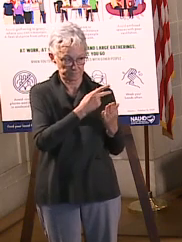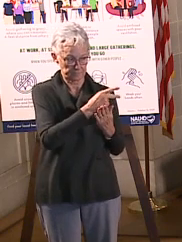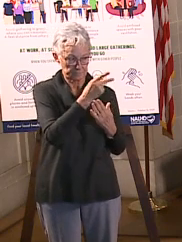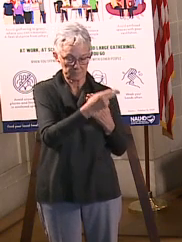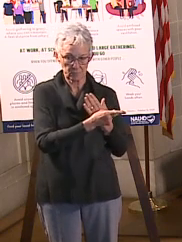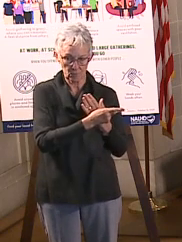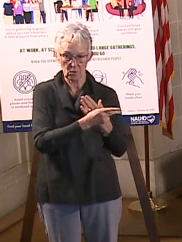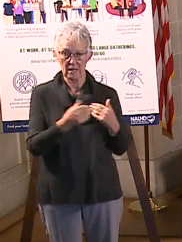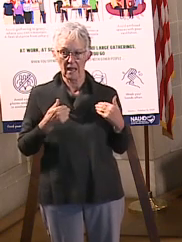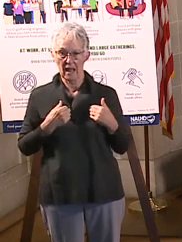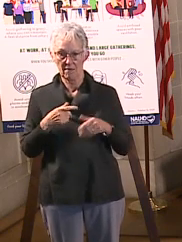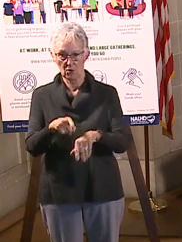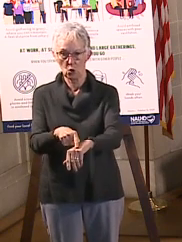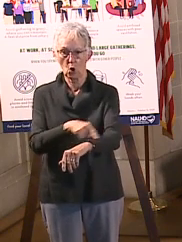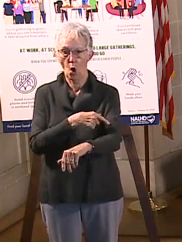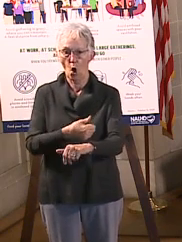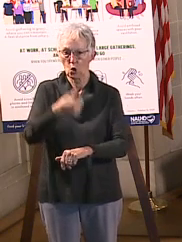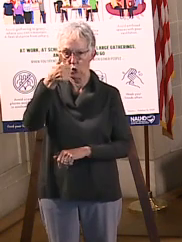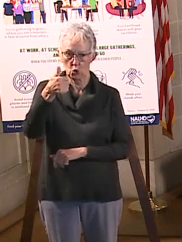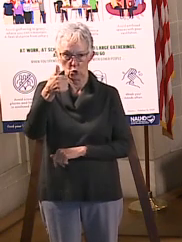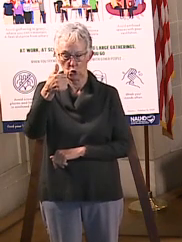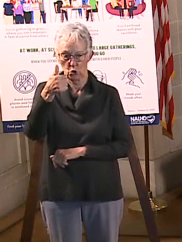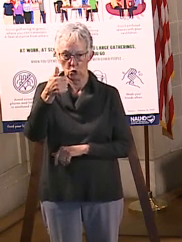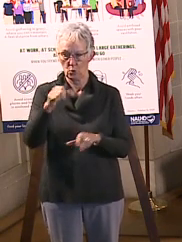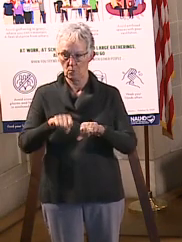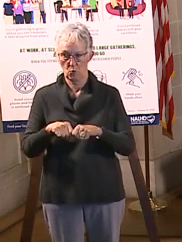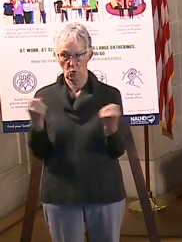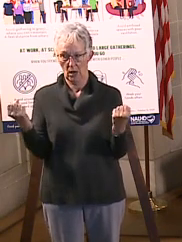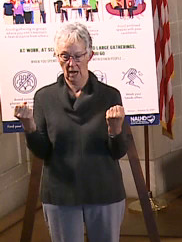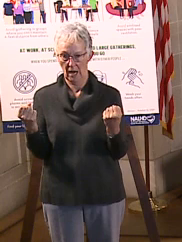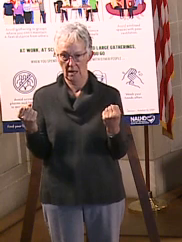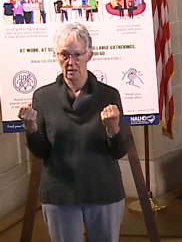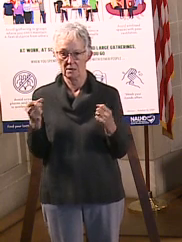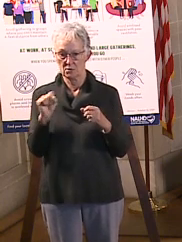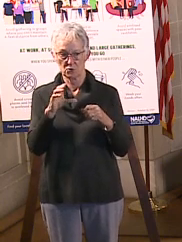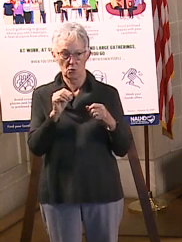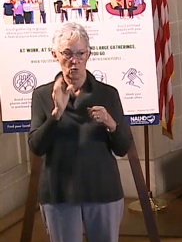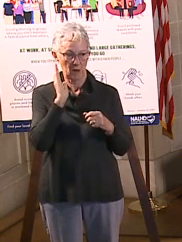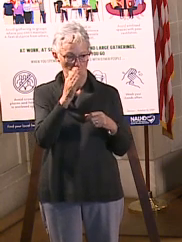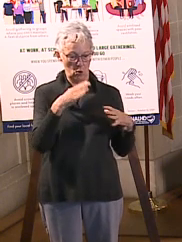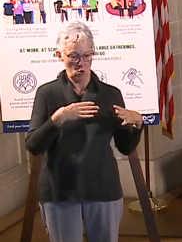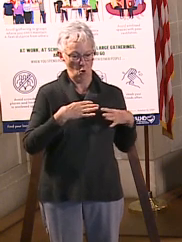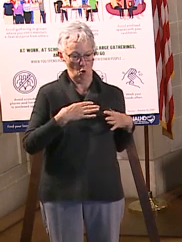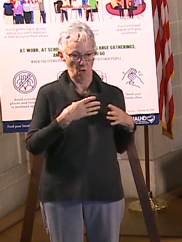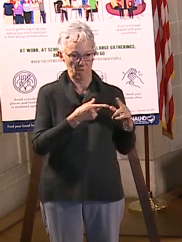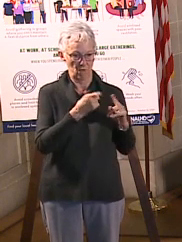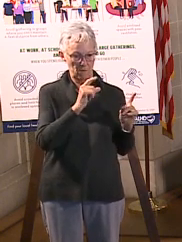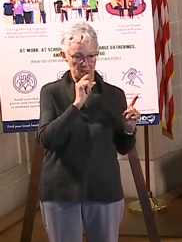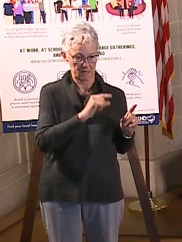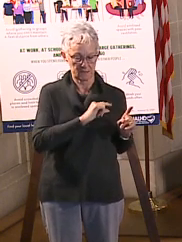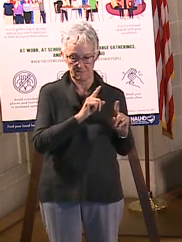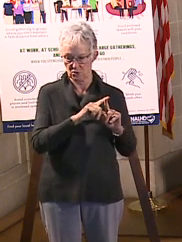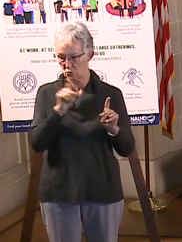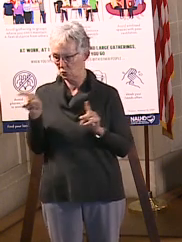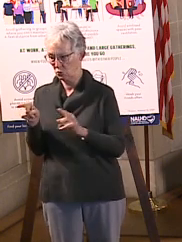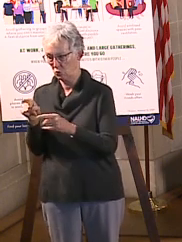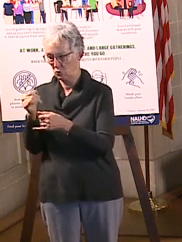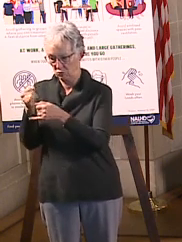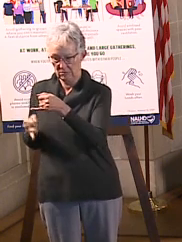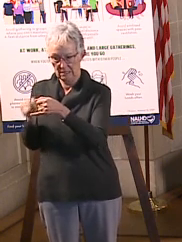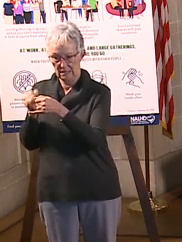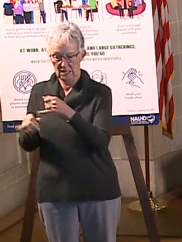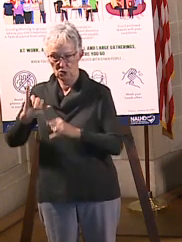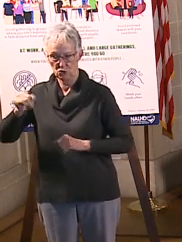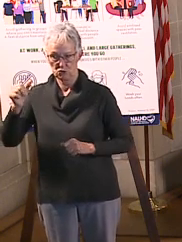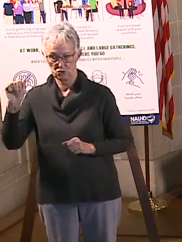winter intersessional, bringing our students back for the spring semester in late January rather than early January. This has opened up an opportunity